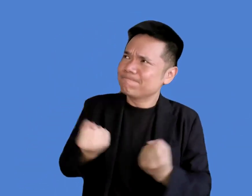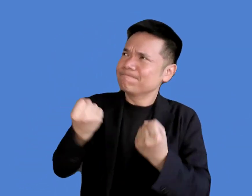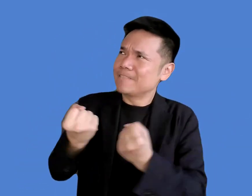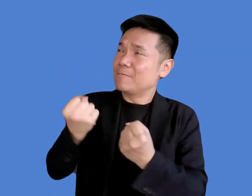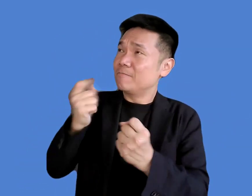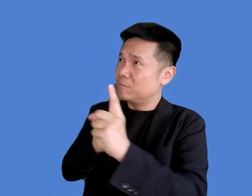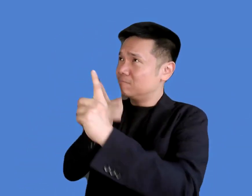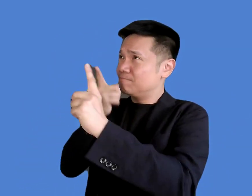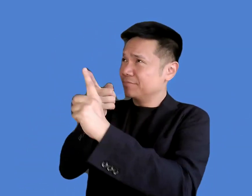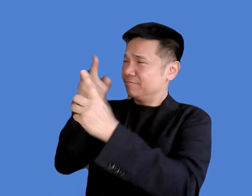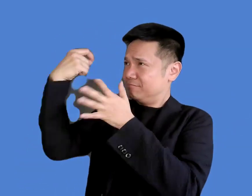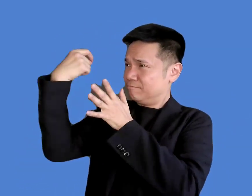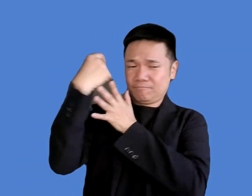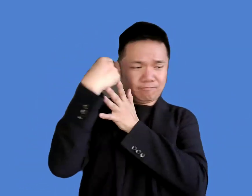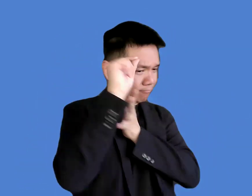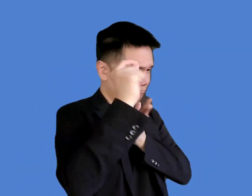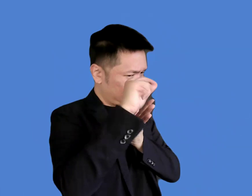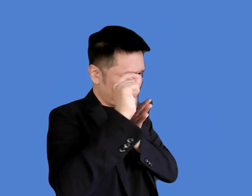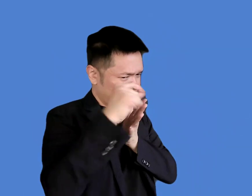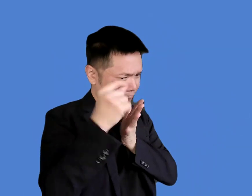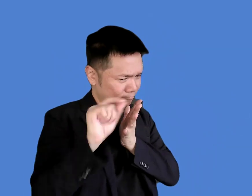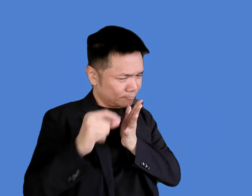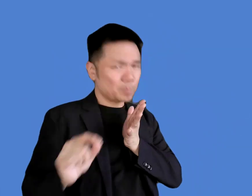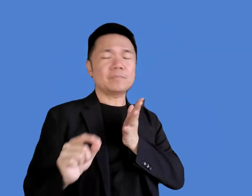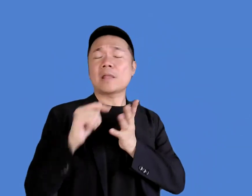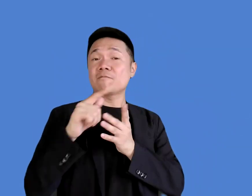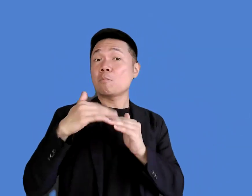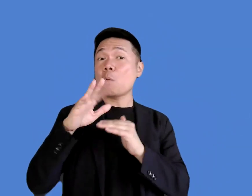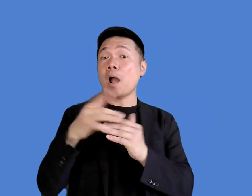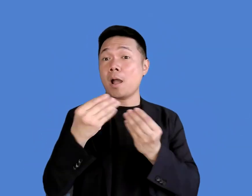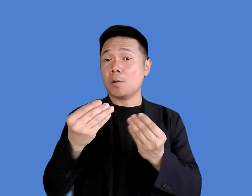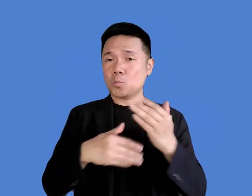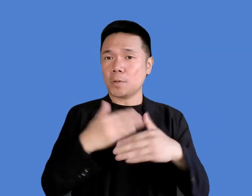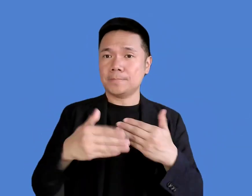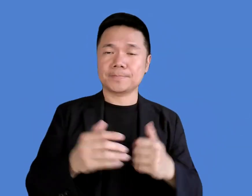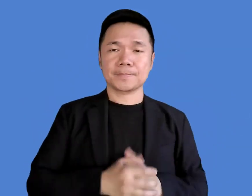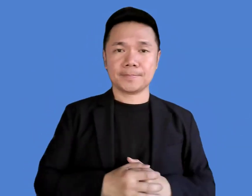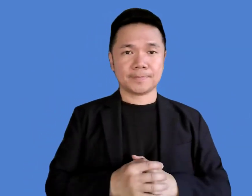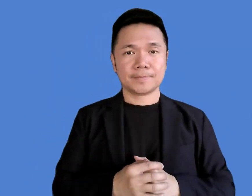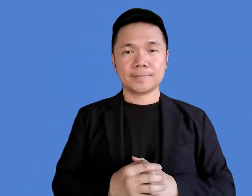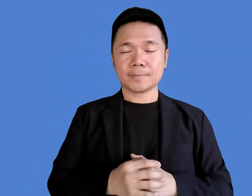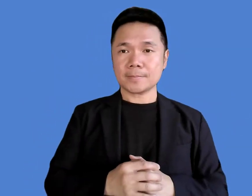that action and actually developing concrete solutions was needed.